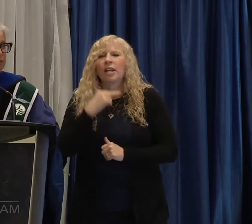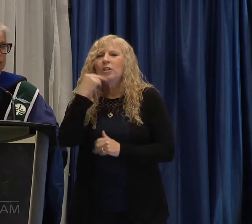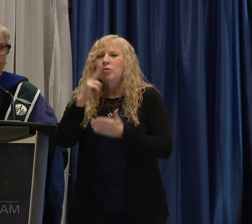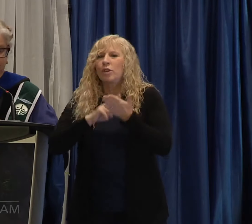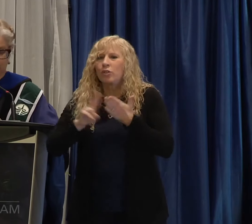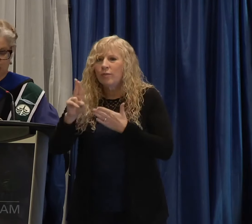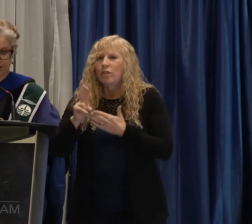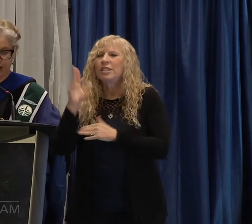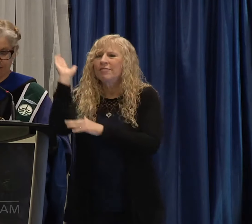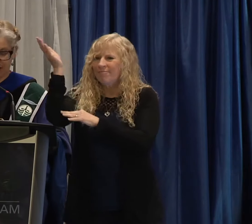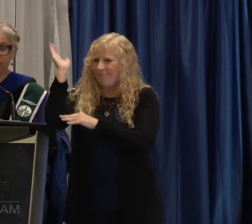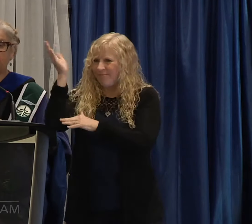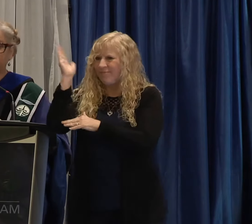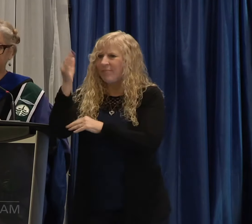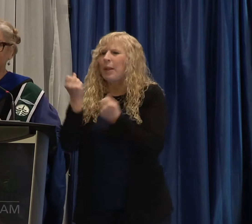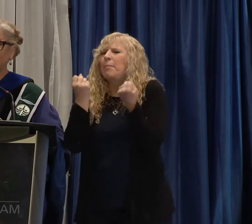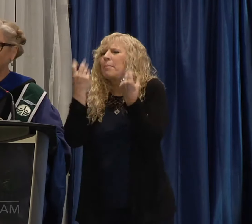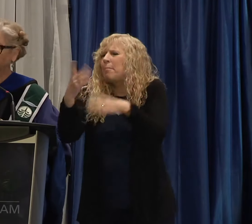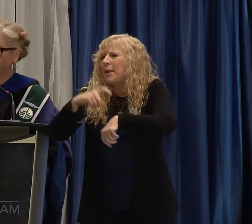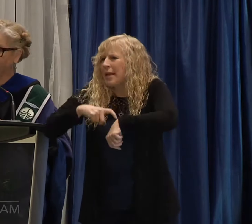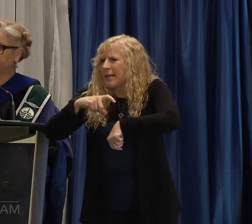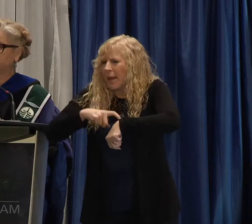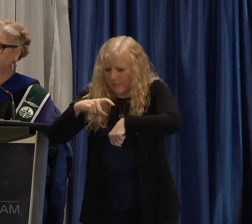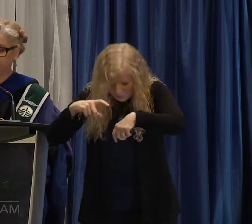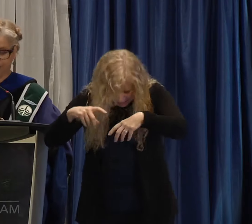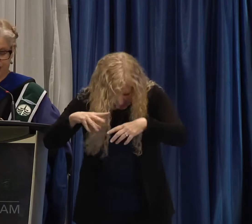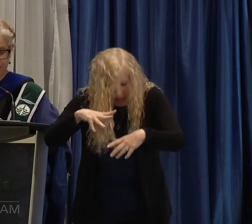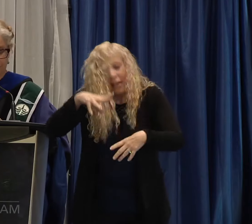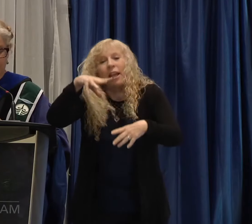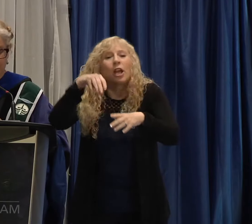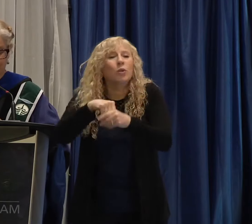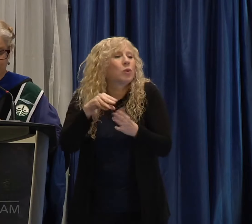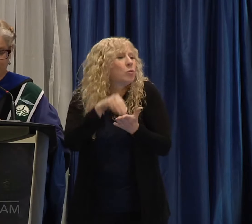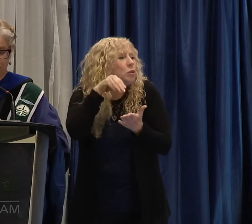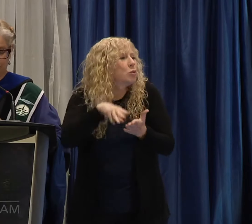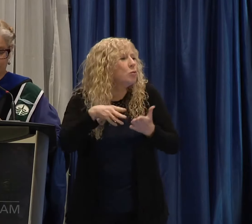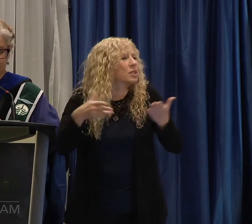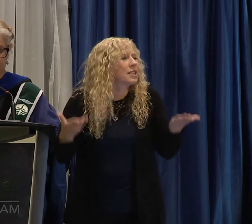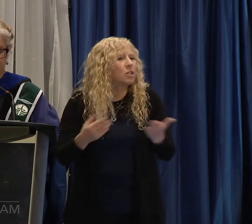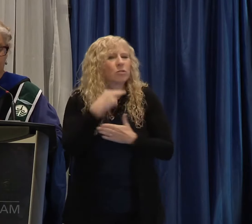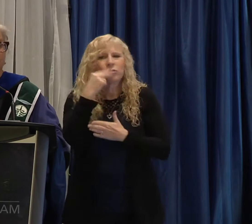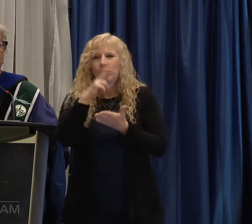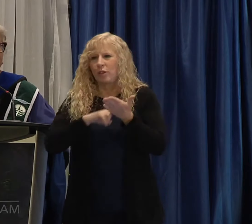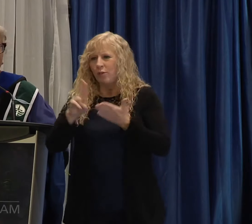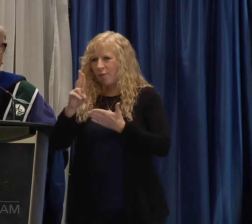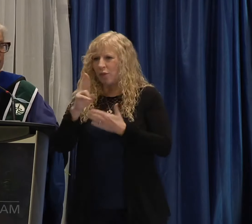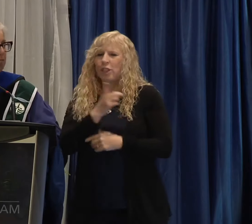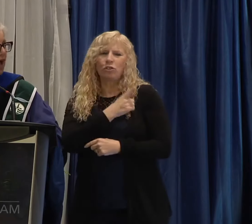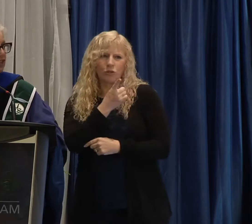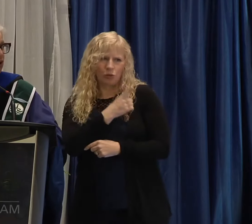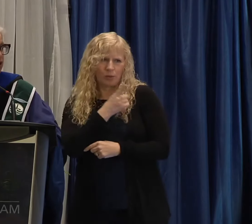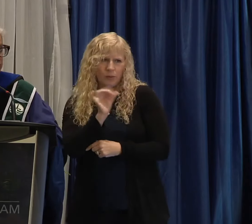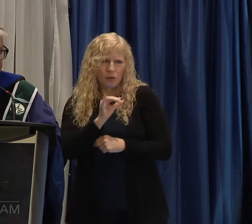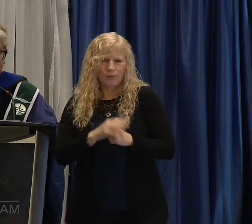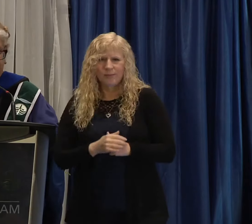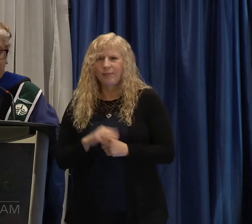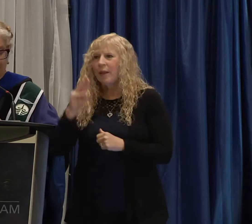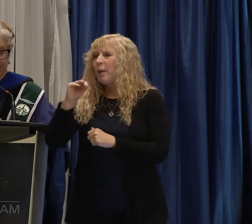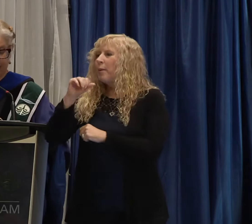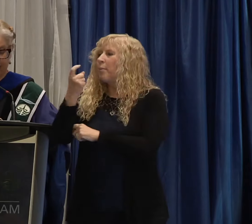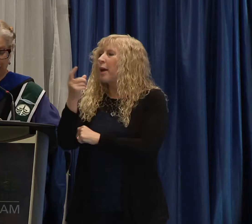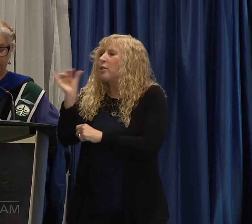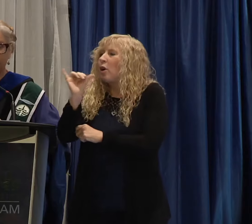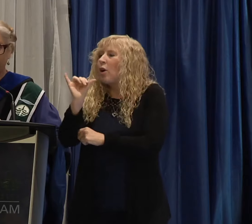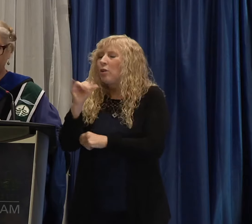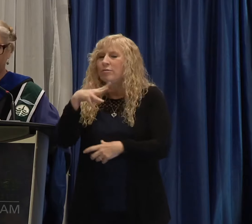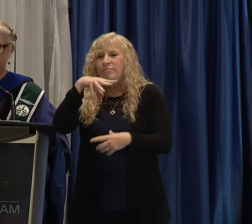has given public talks many times, including to students here at Trent University, Durham. Max also takes part